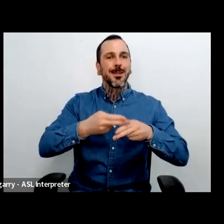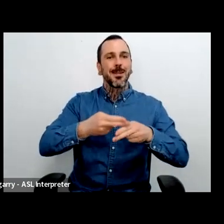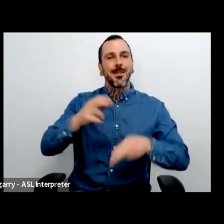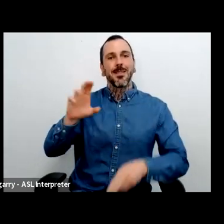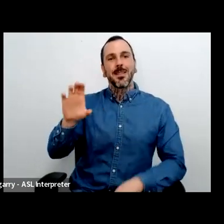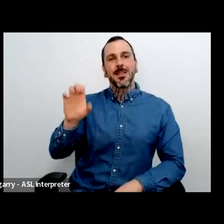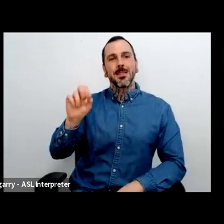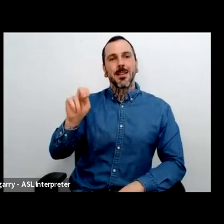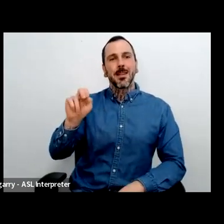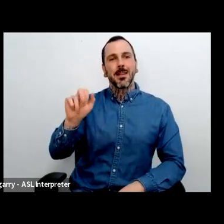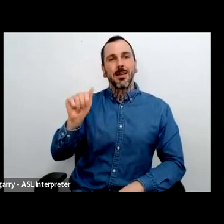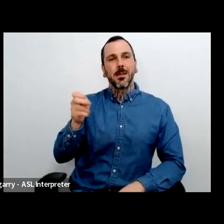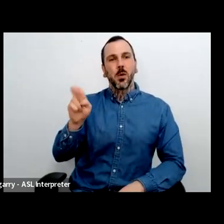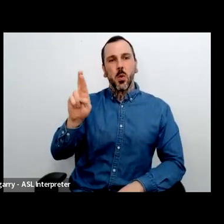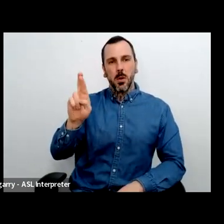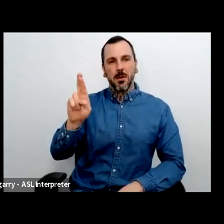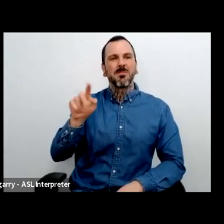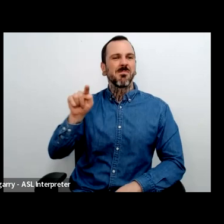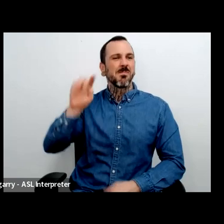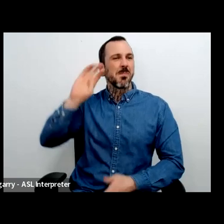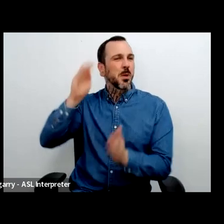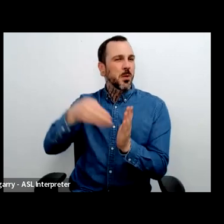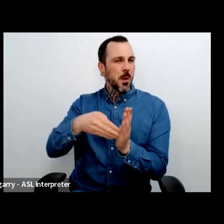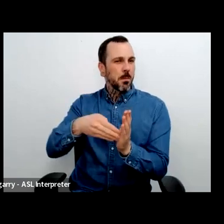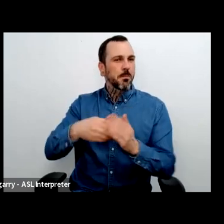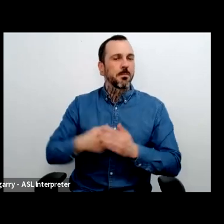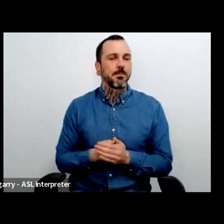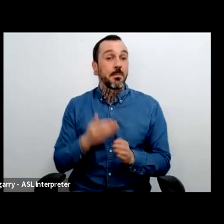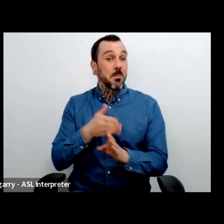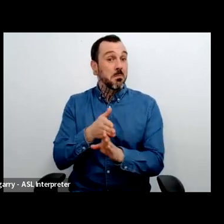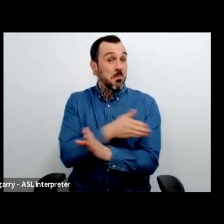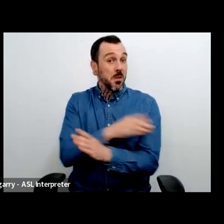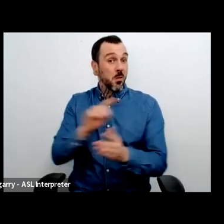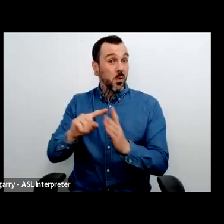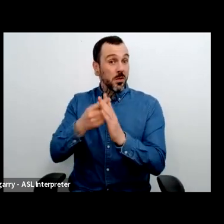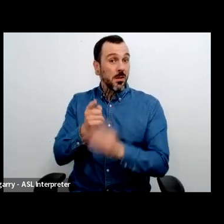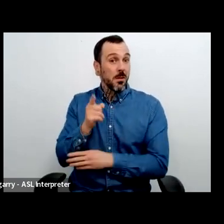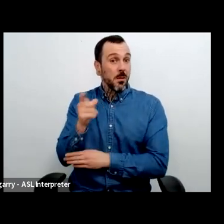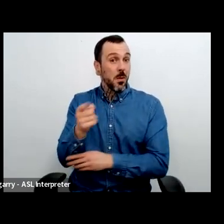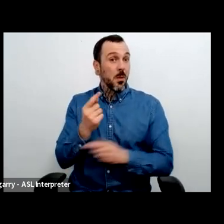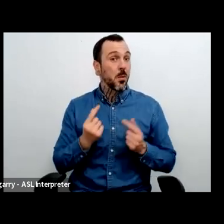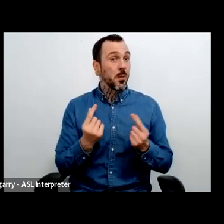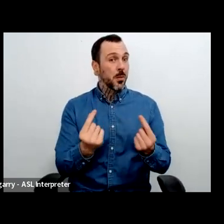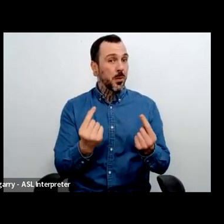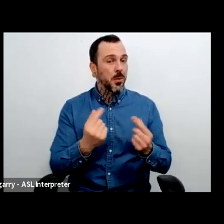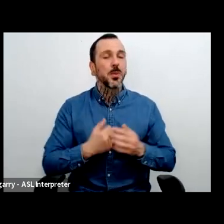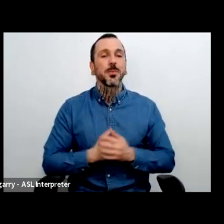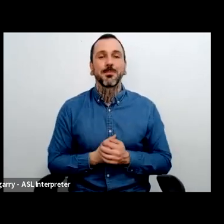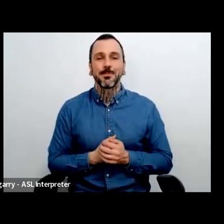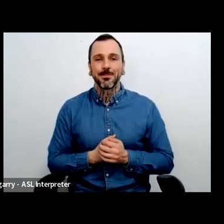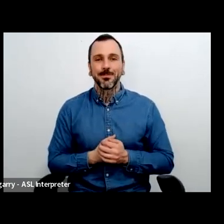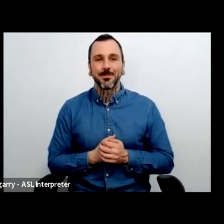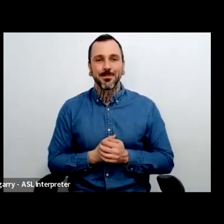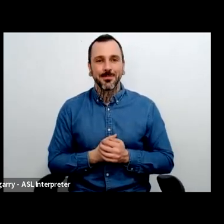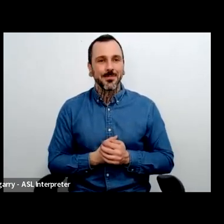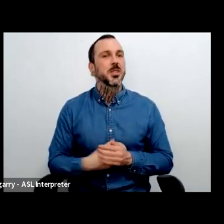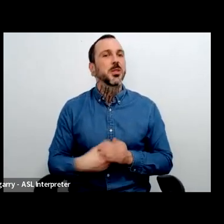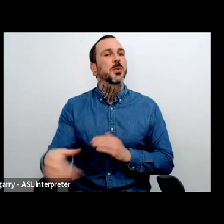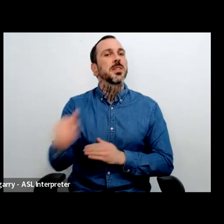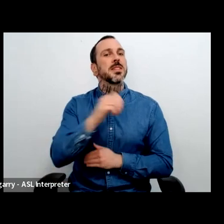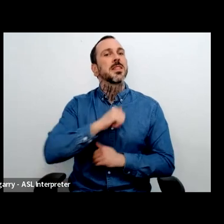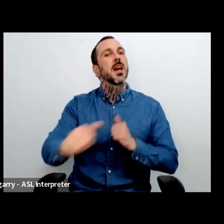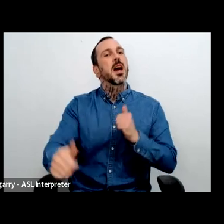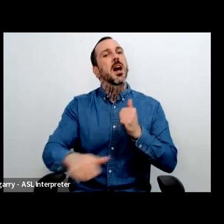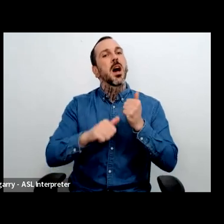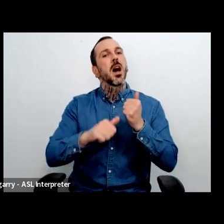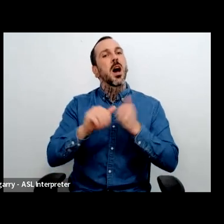in Montreal. Prior to joining the Centaur, she served as the associate director at the